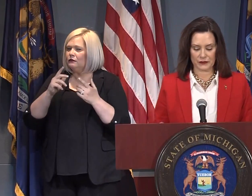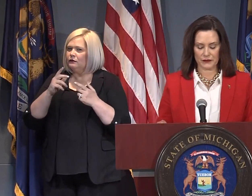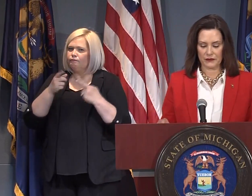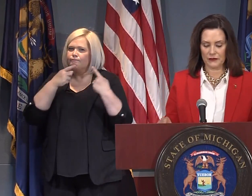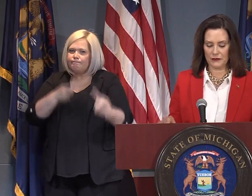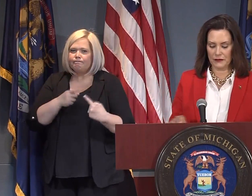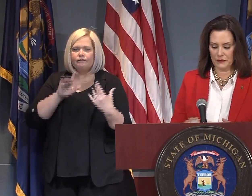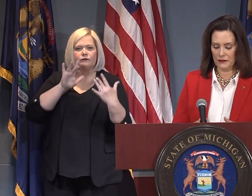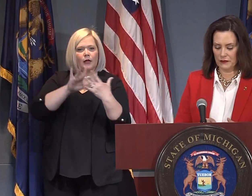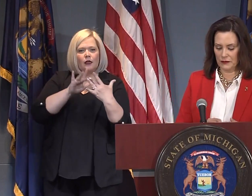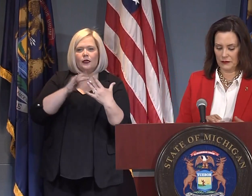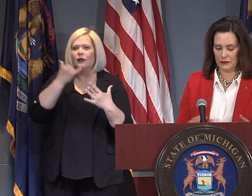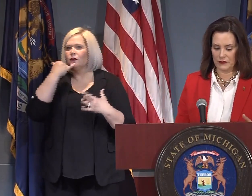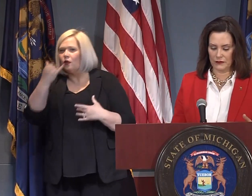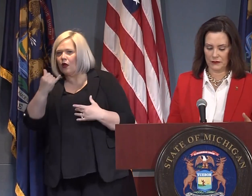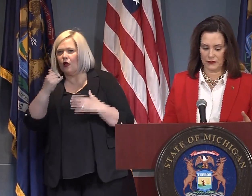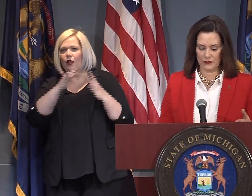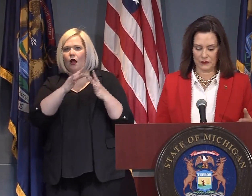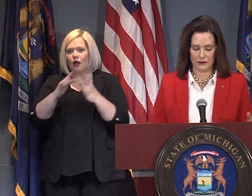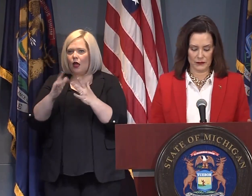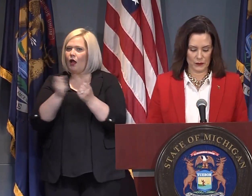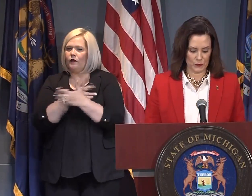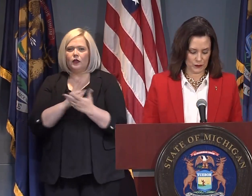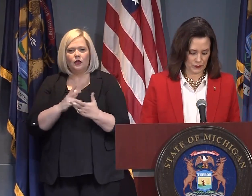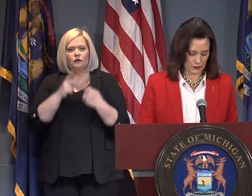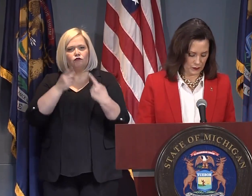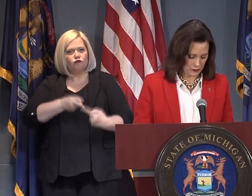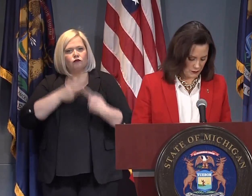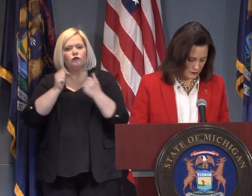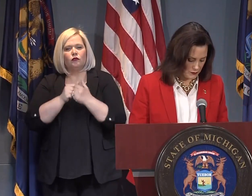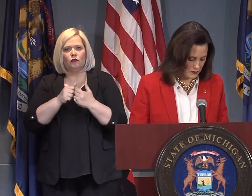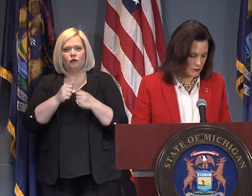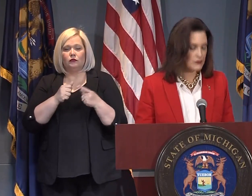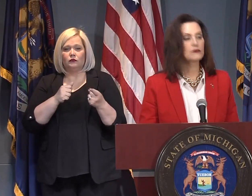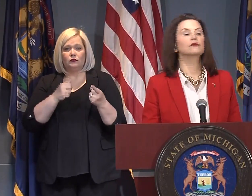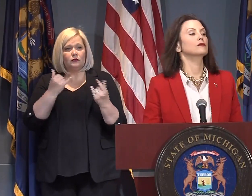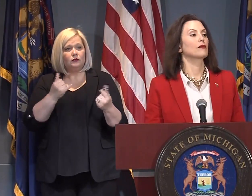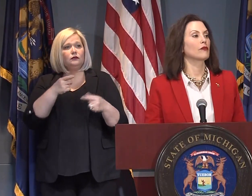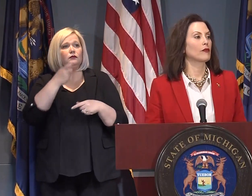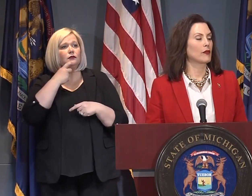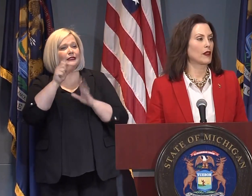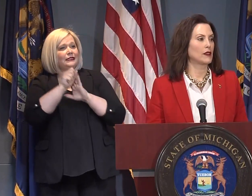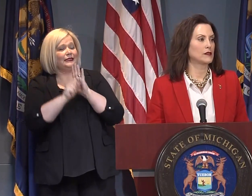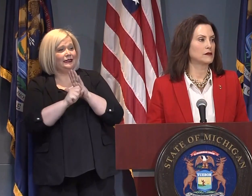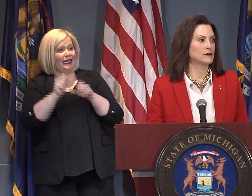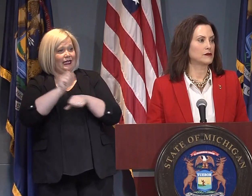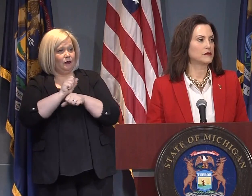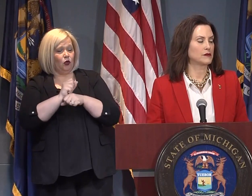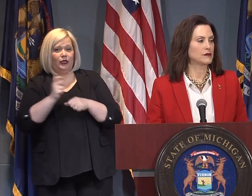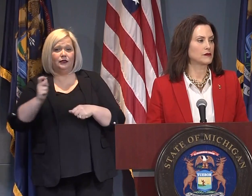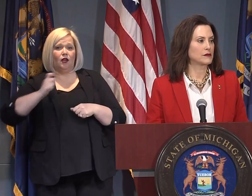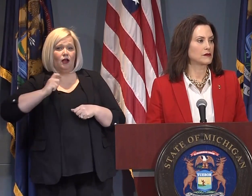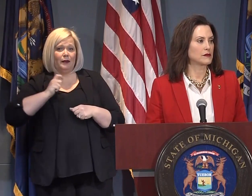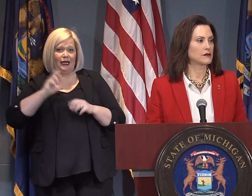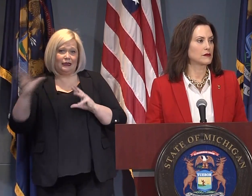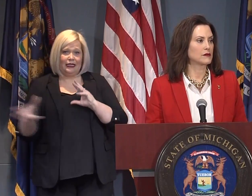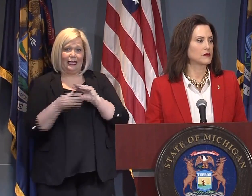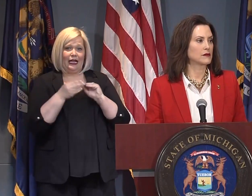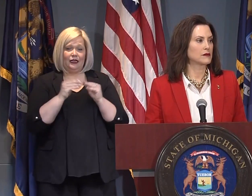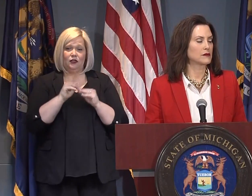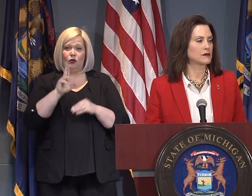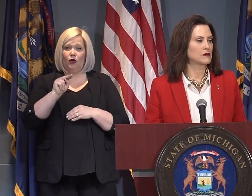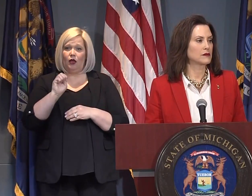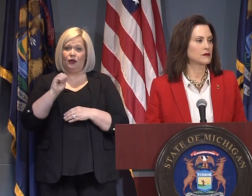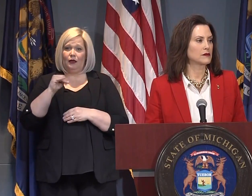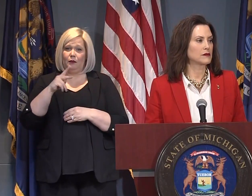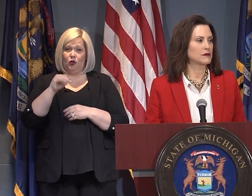phone calls, getting online. Today you mentioned that the state employees will be automatically enrolled in the unemployment system. Is that fair for the